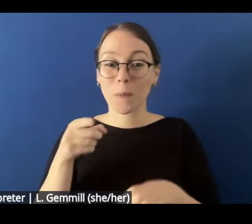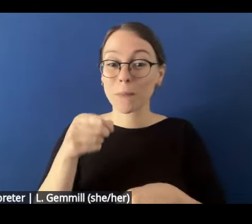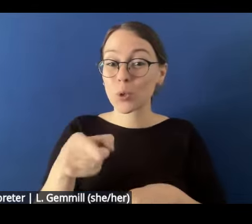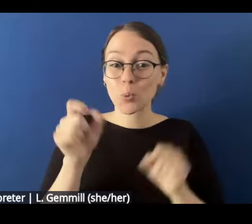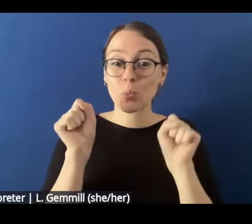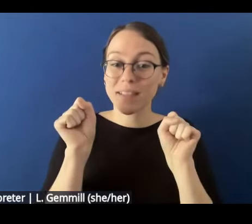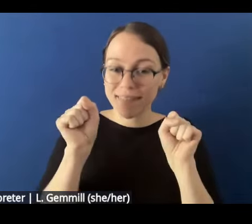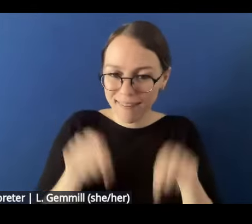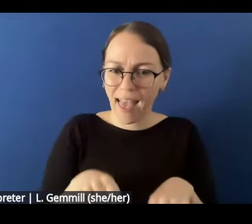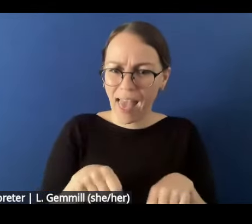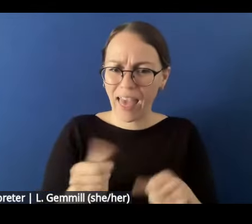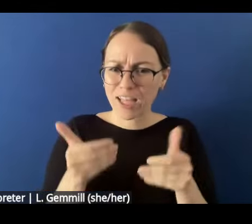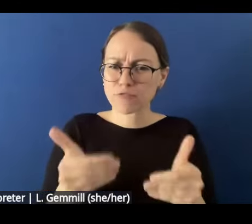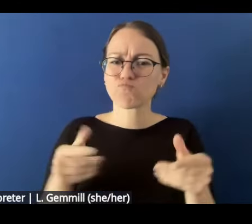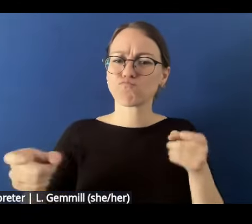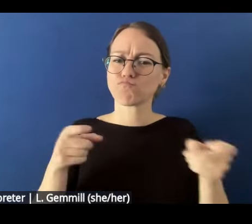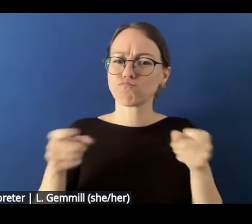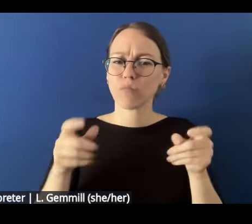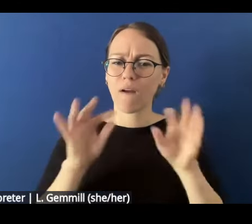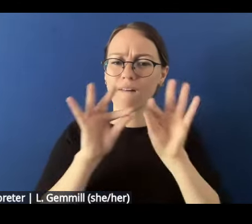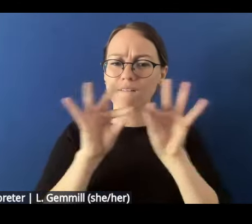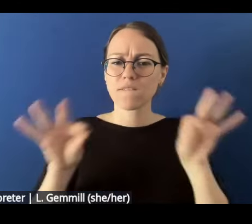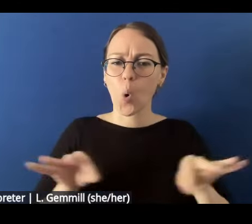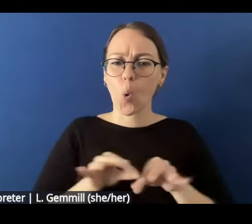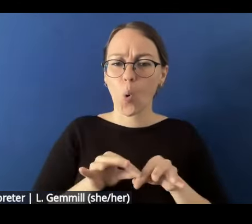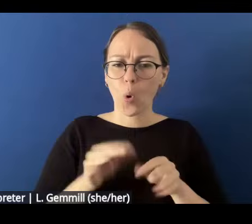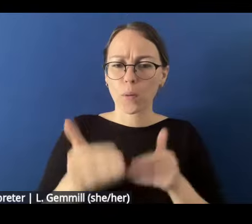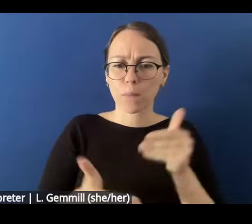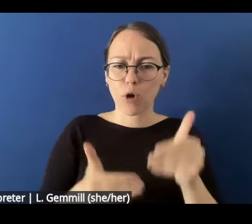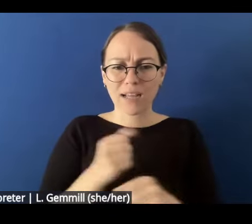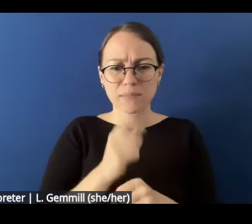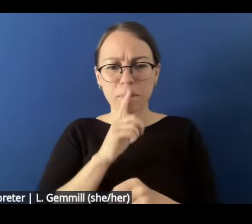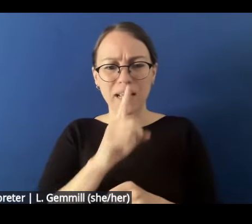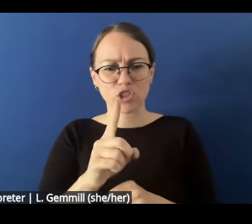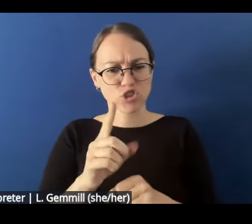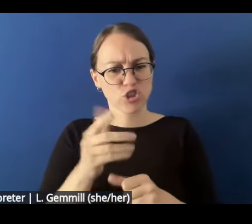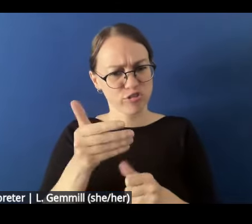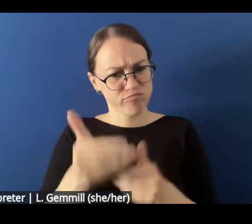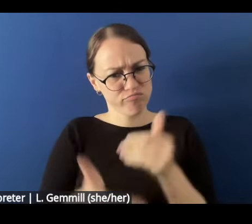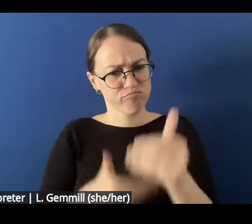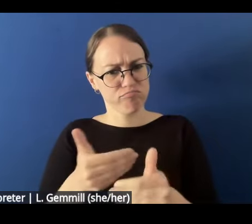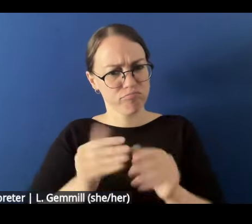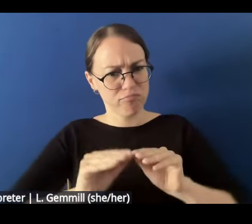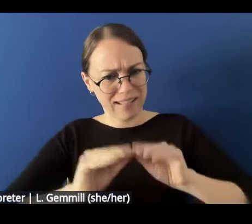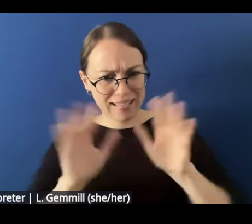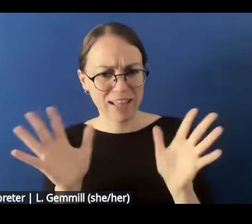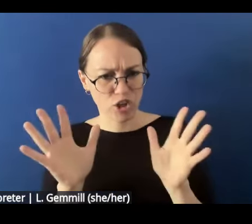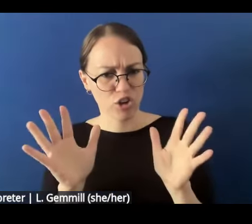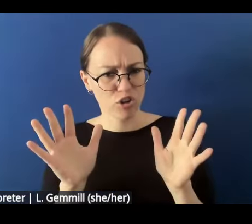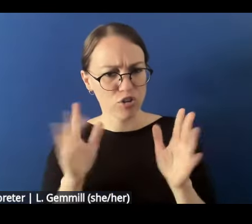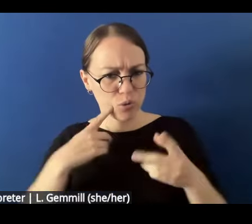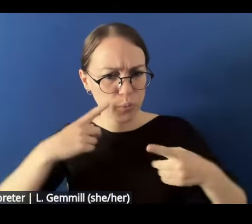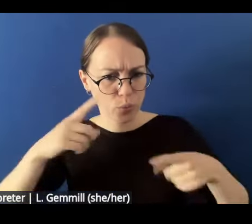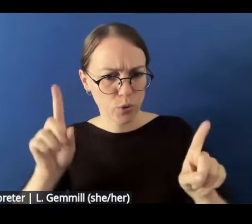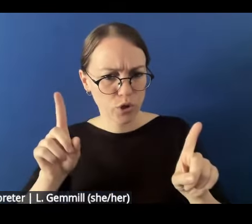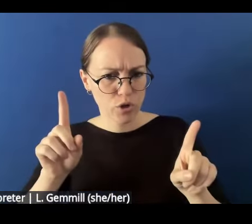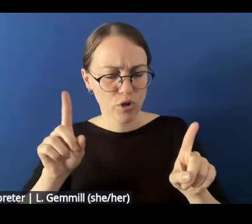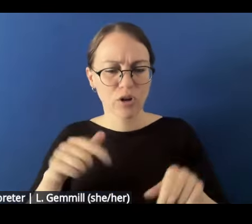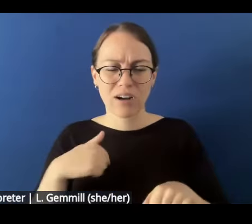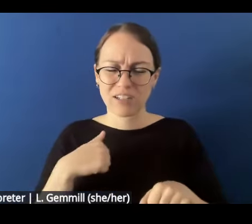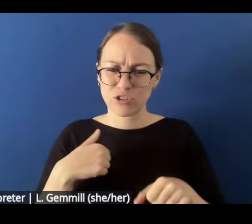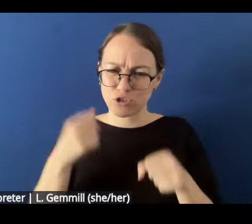form process to make the structure work that the acting director suggested. I strongly recommend that you proceed in the fashion